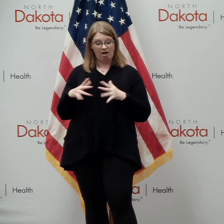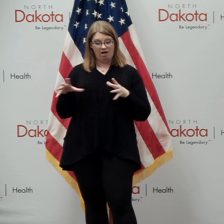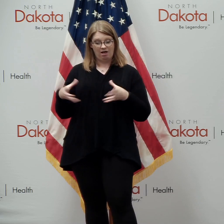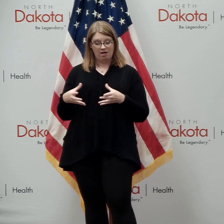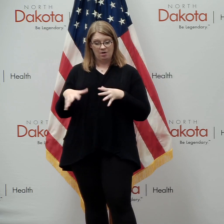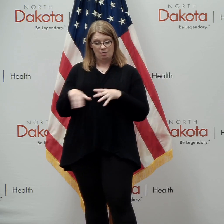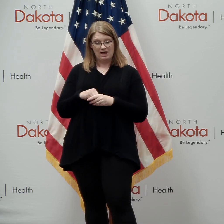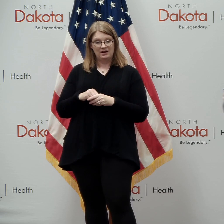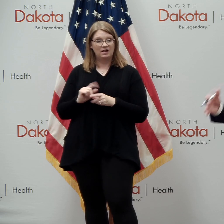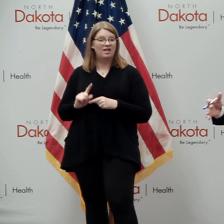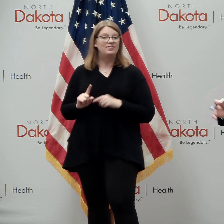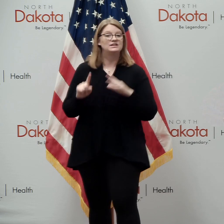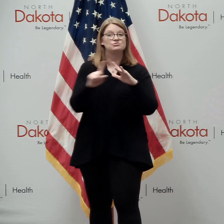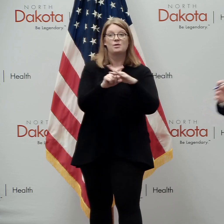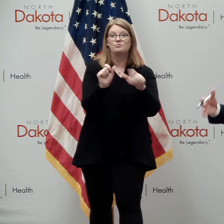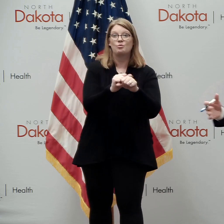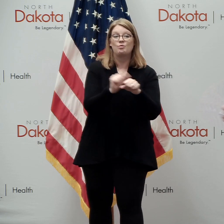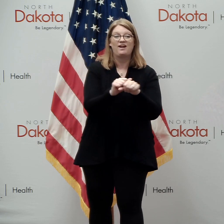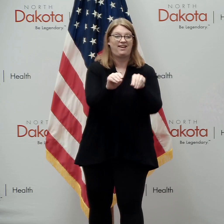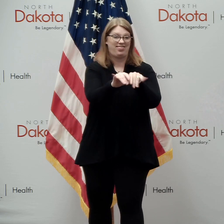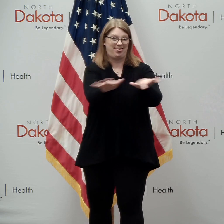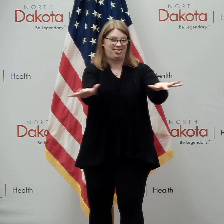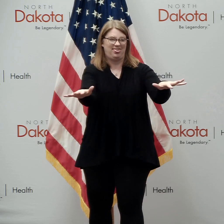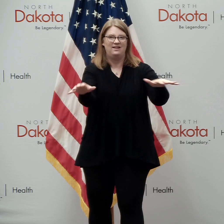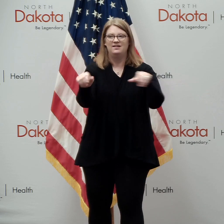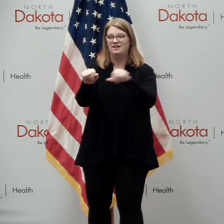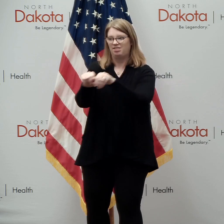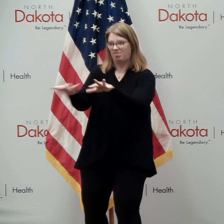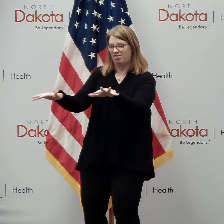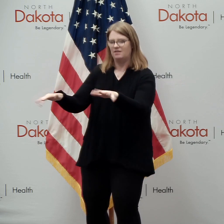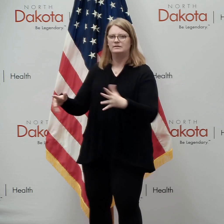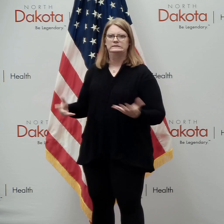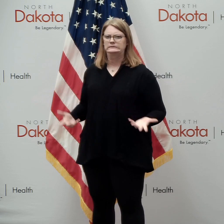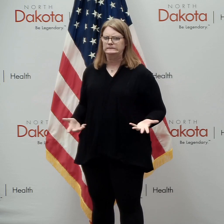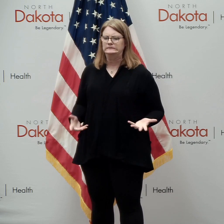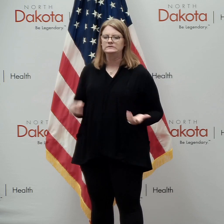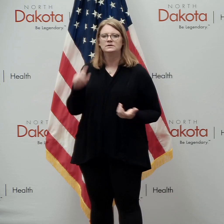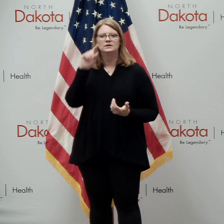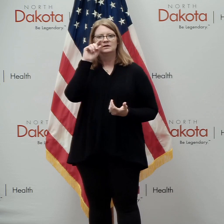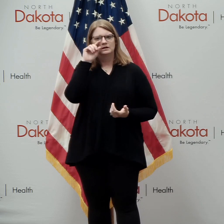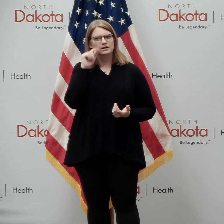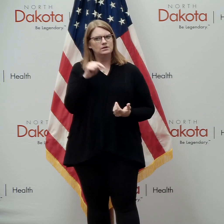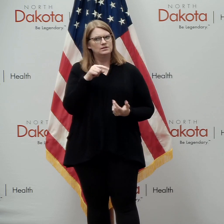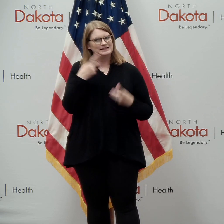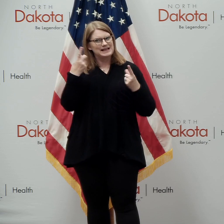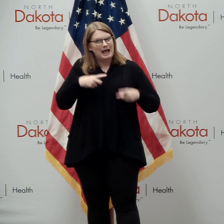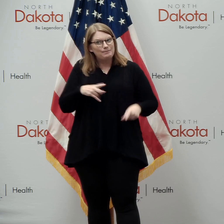infect businesses, then they infect their family, and away they go. We've had cases in